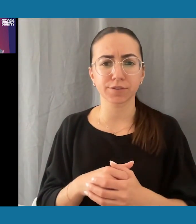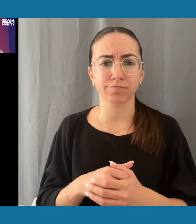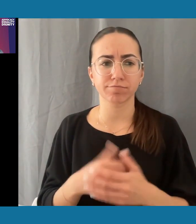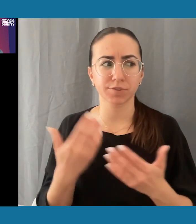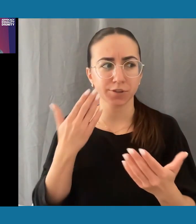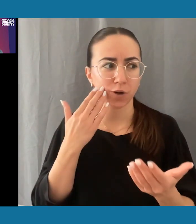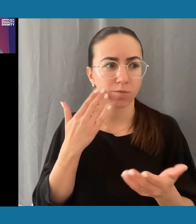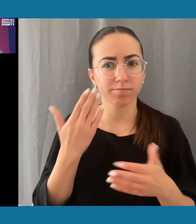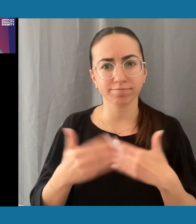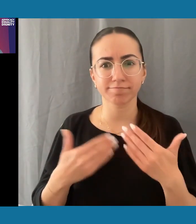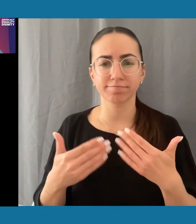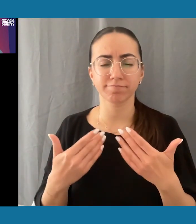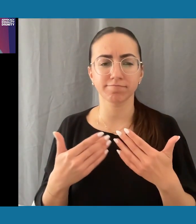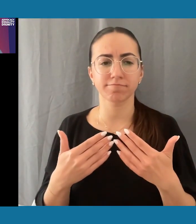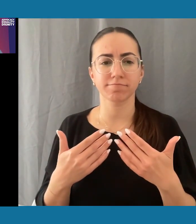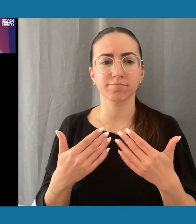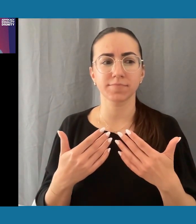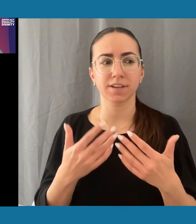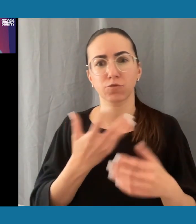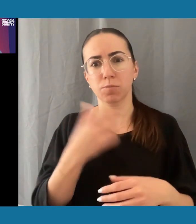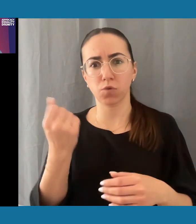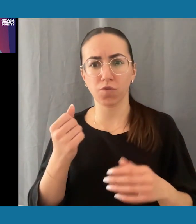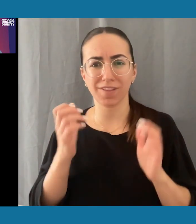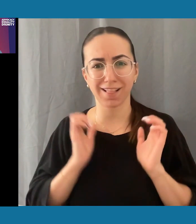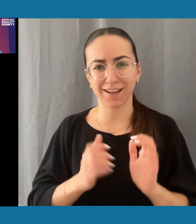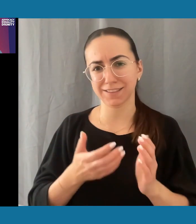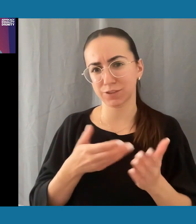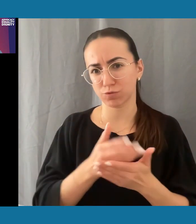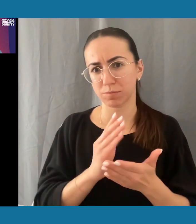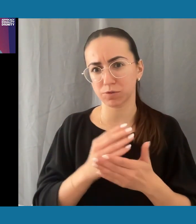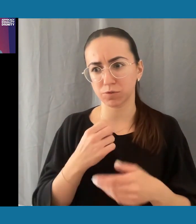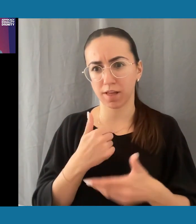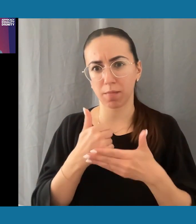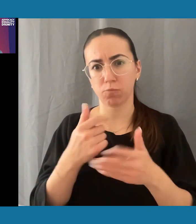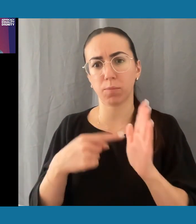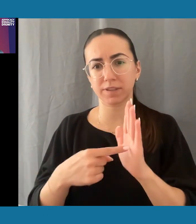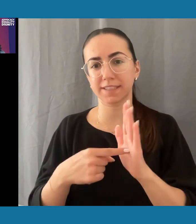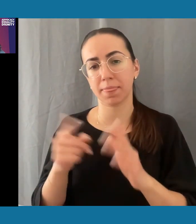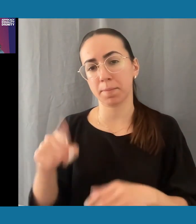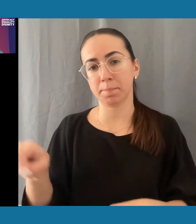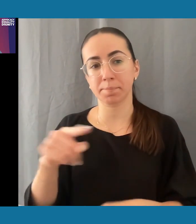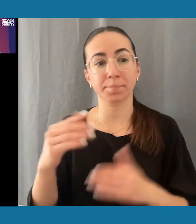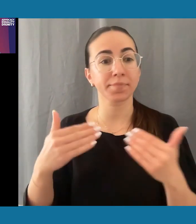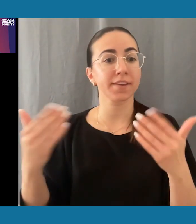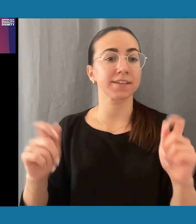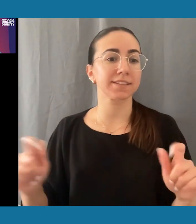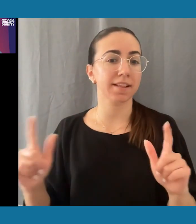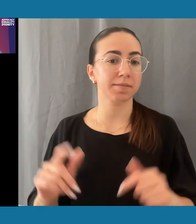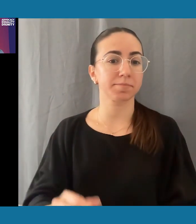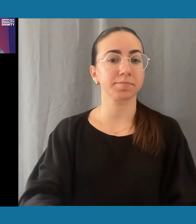infringe on their own clients' rights in order to continue to represent them. Next slide, please.